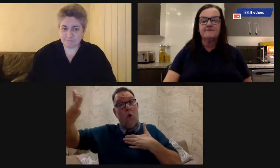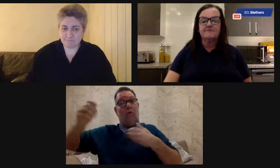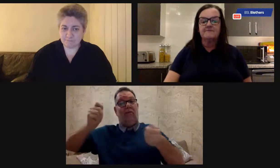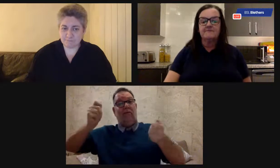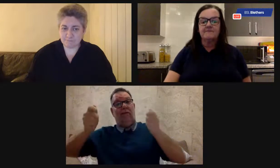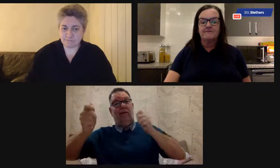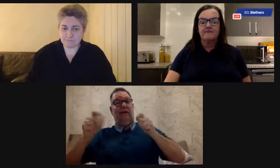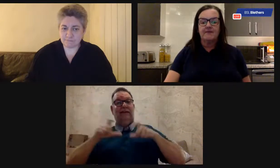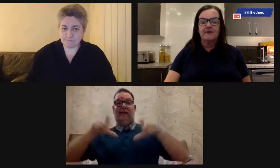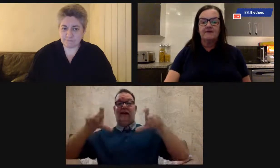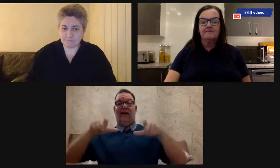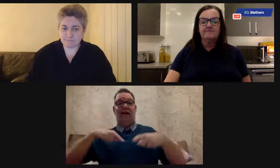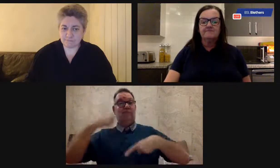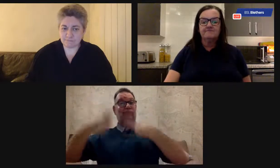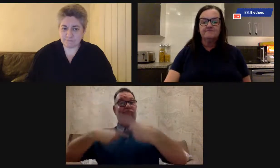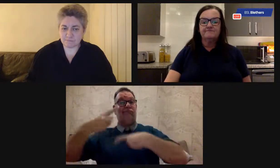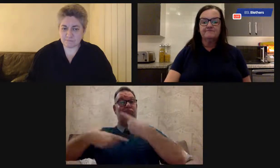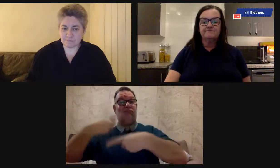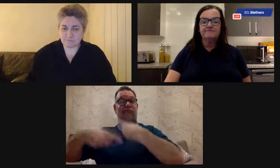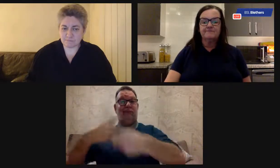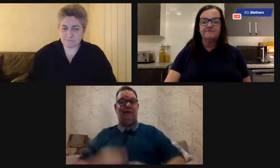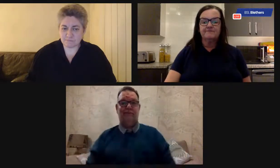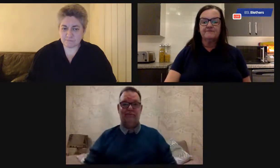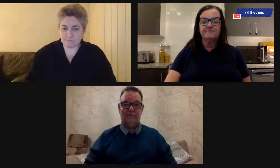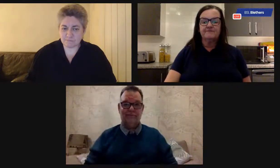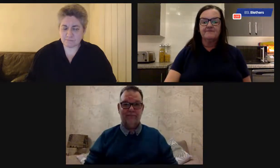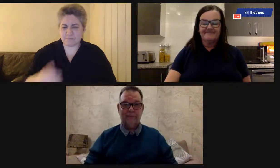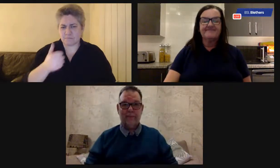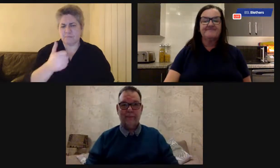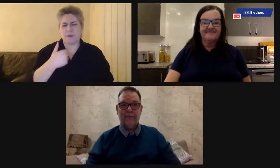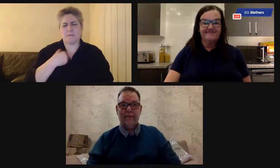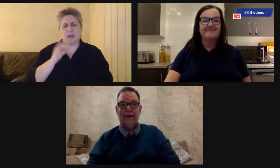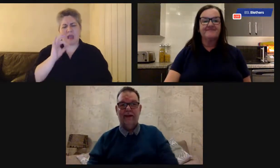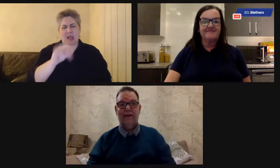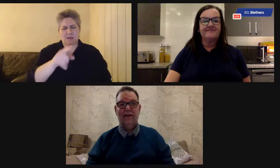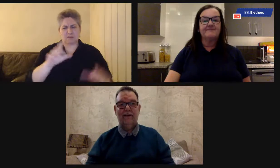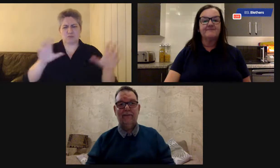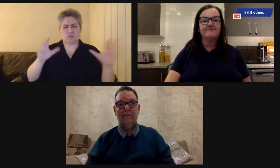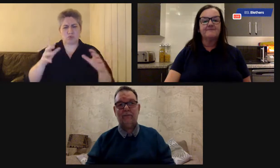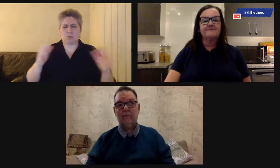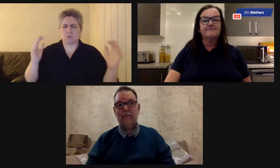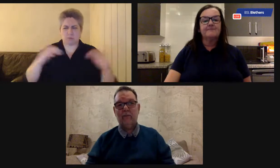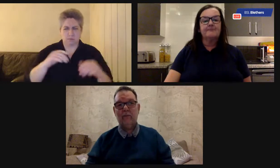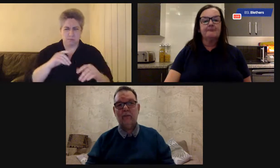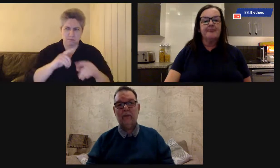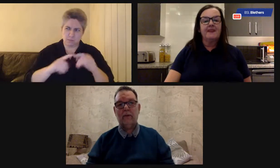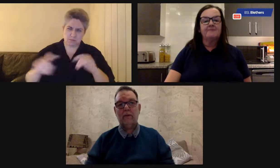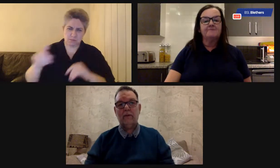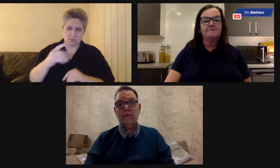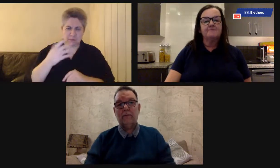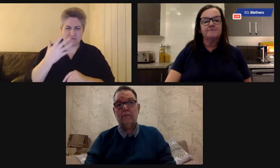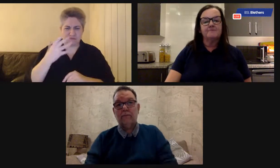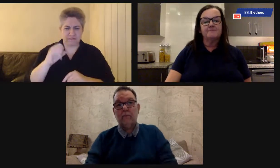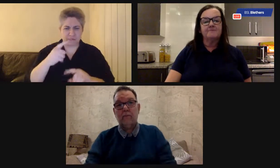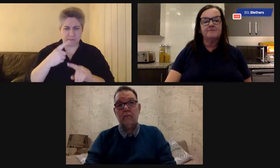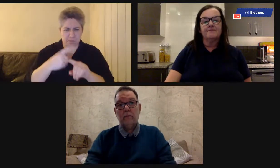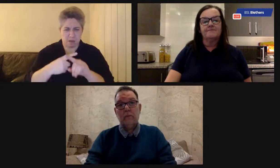any plans or look at adapting anything that's in existence to make sure that they're happy and that this